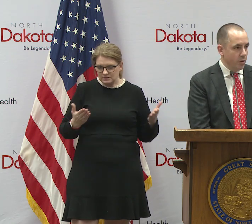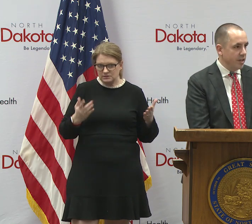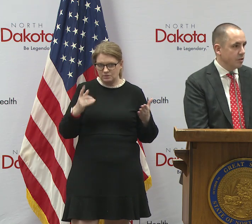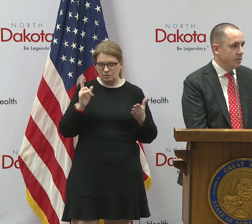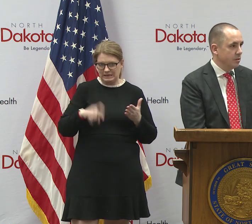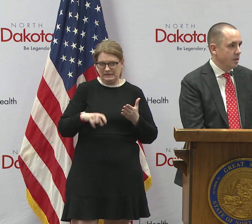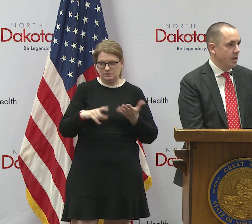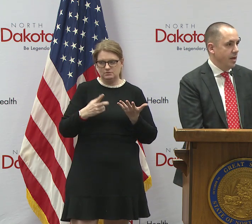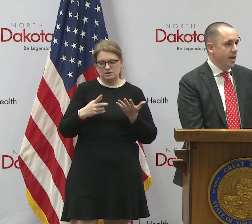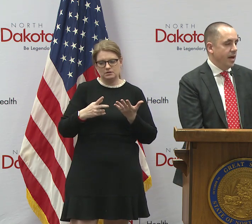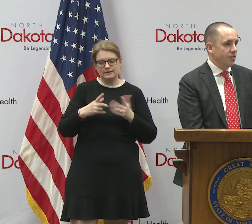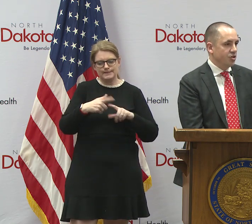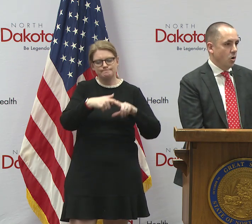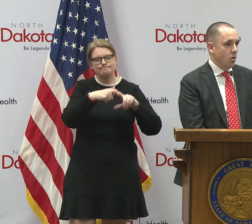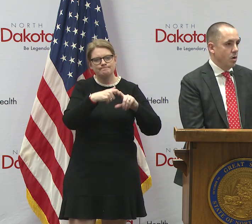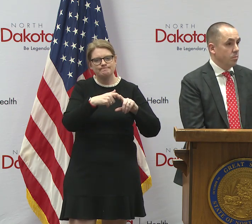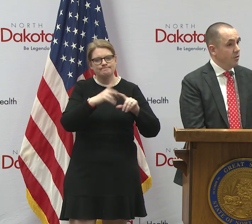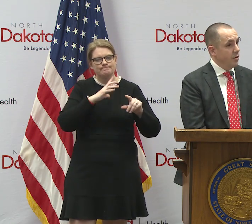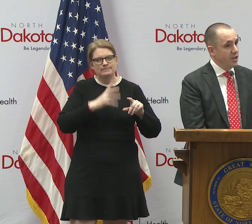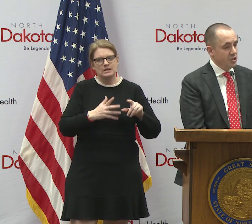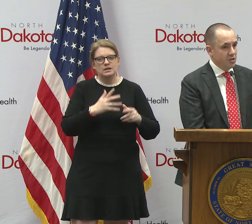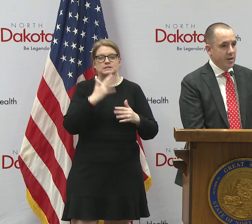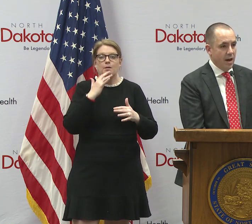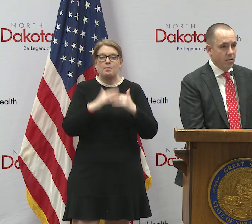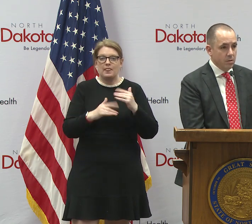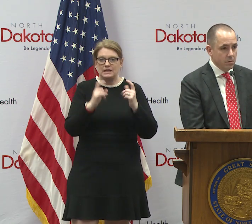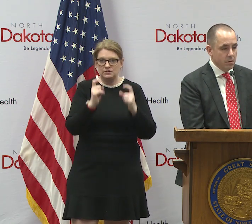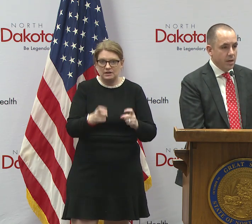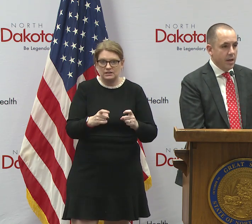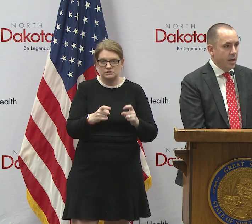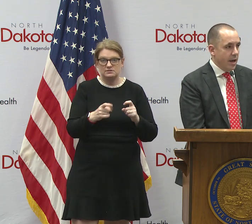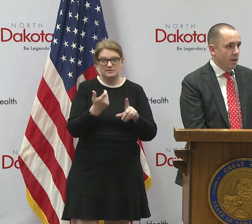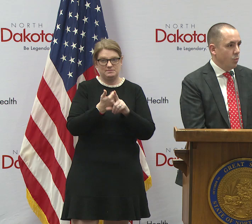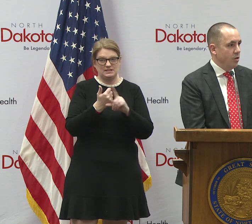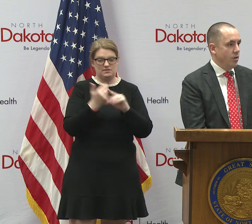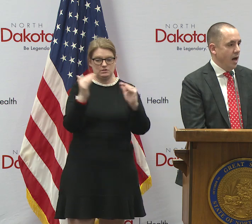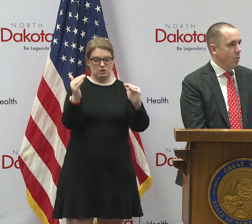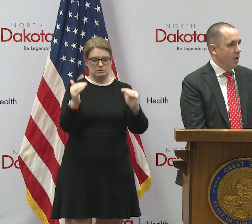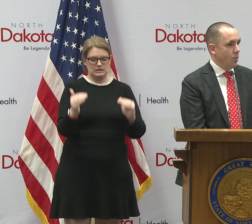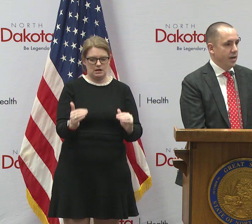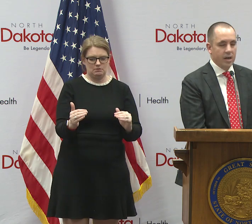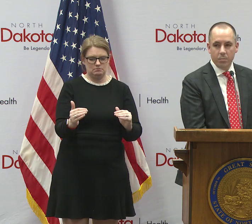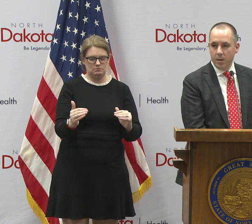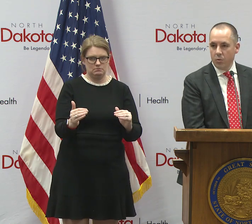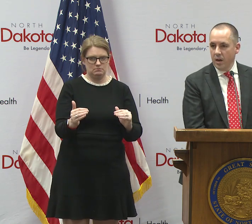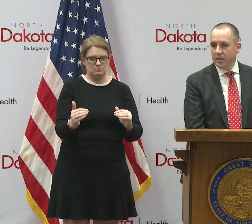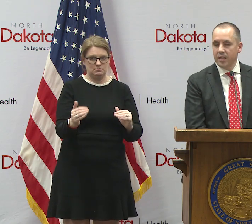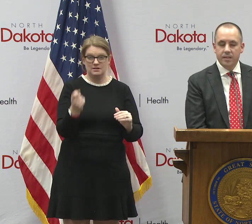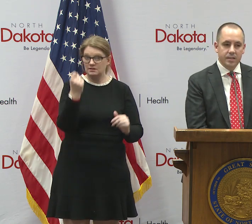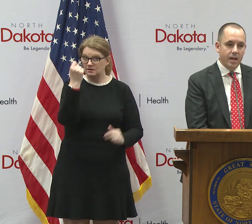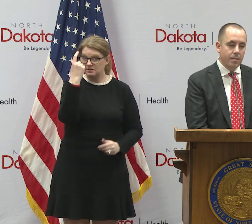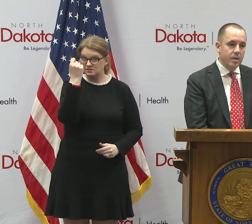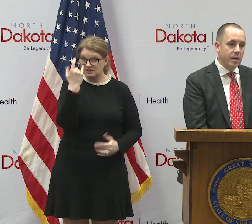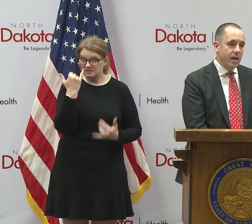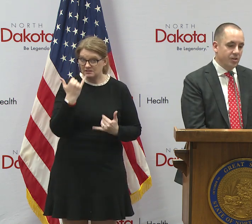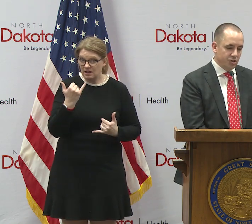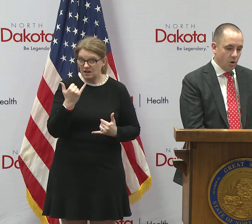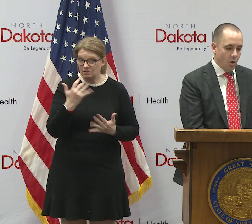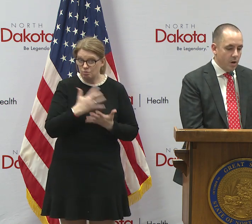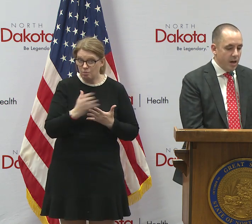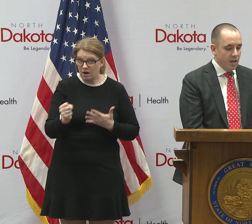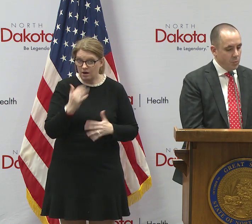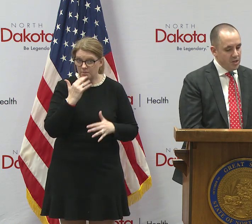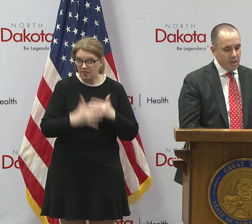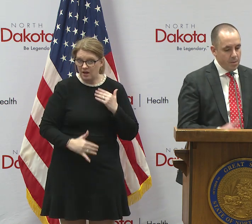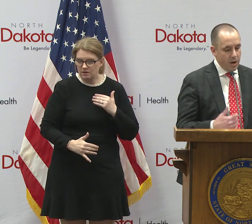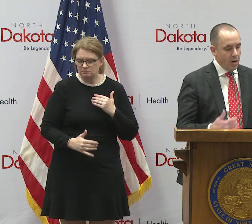is blood donation. And so blood donations are down, and we do not want to run out of blood products at this time. And